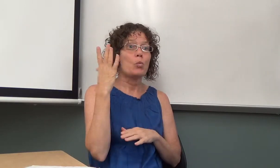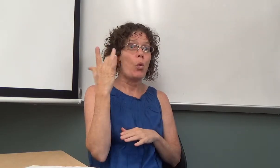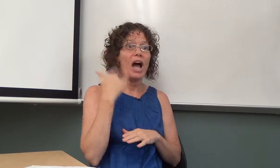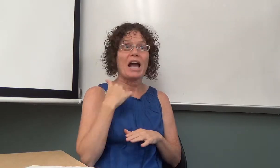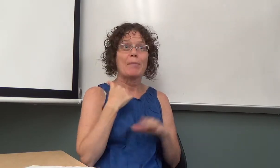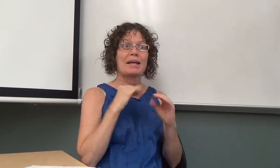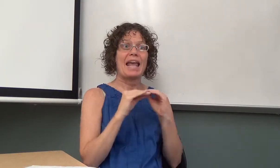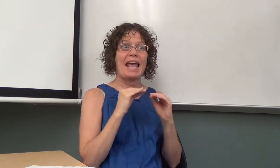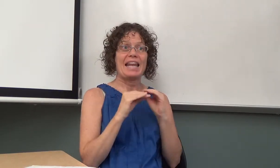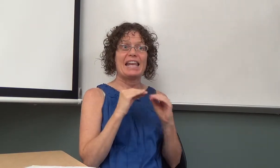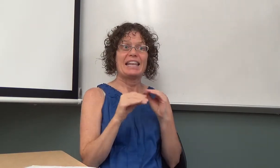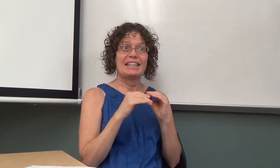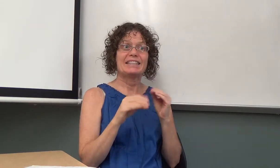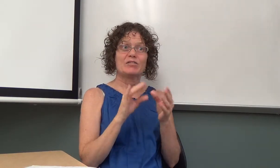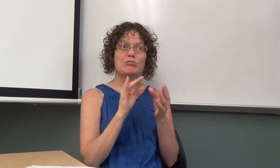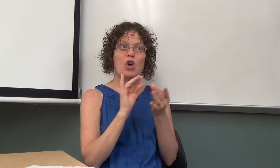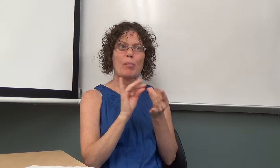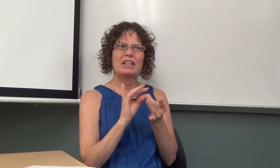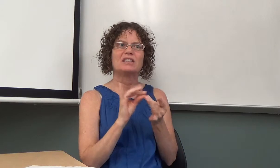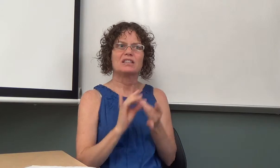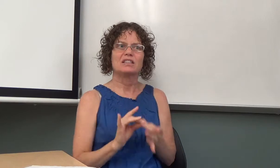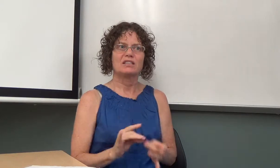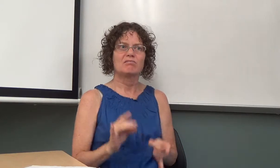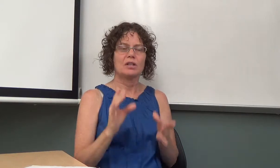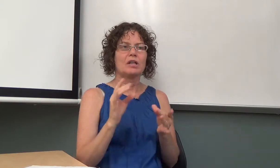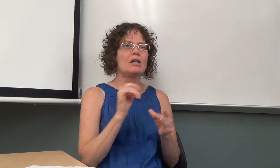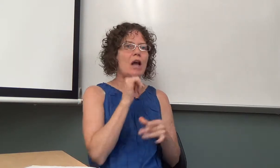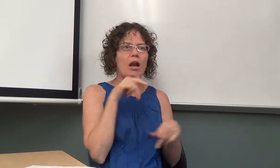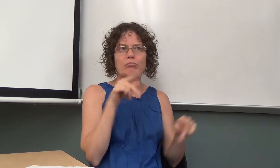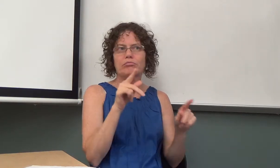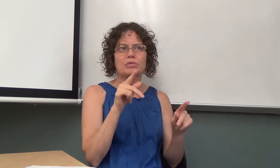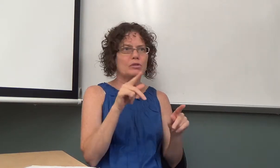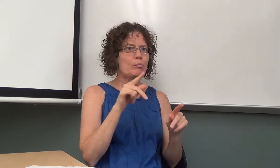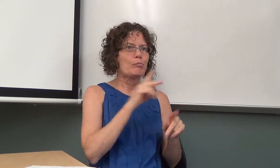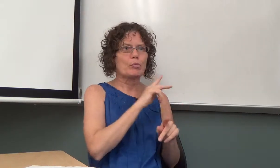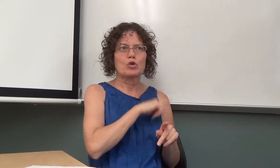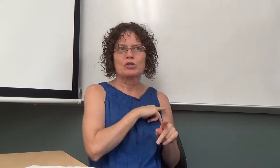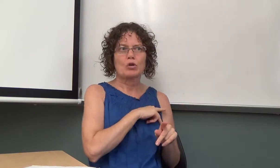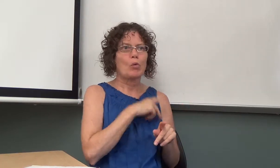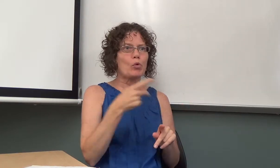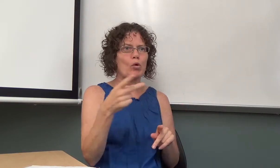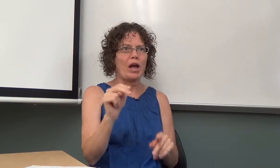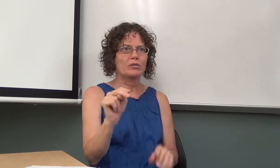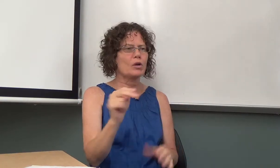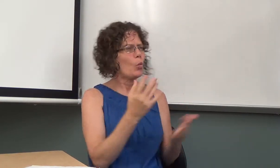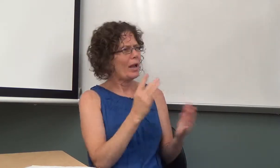Okay? Okay? Not allowed to use personal pronouns. So wait a minute. What are you going to write?